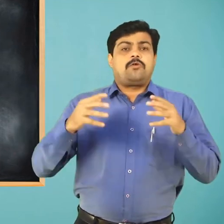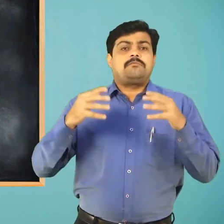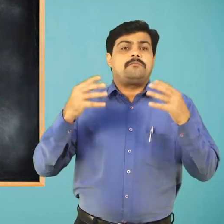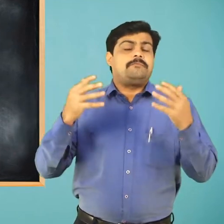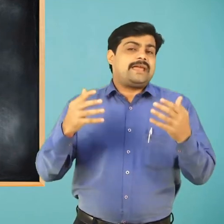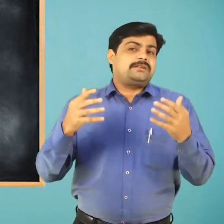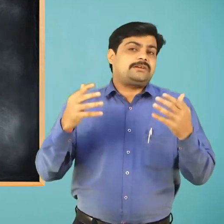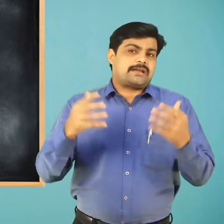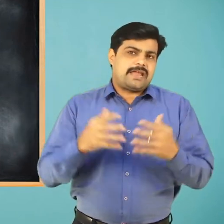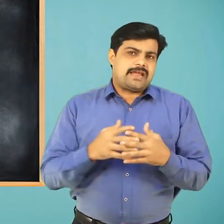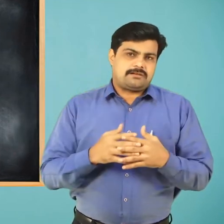Tom baked a cake.